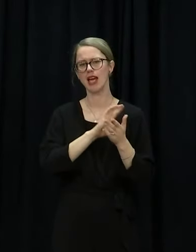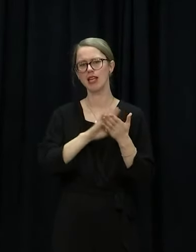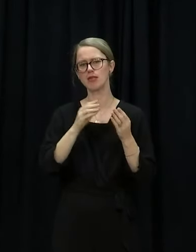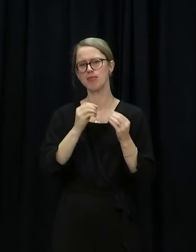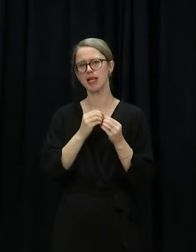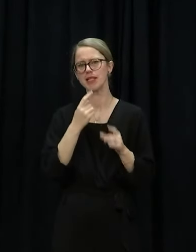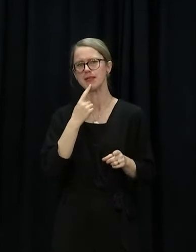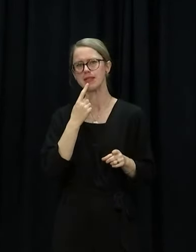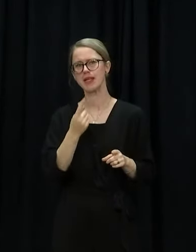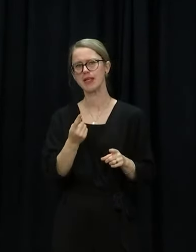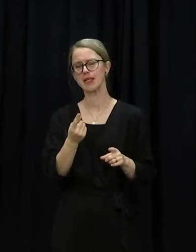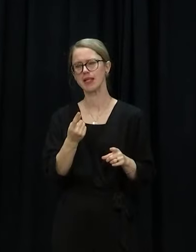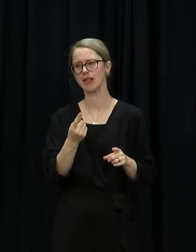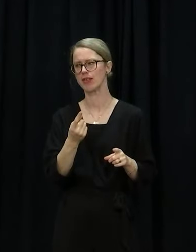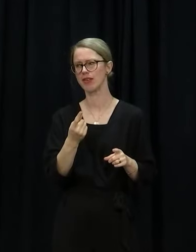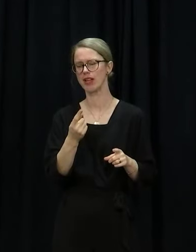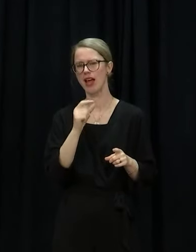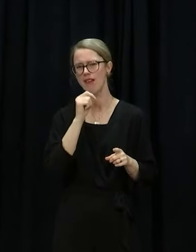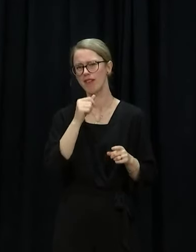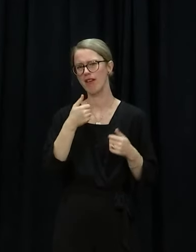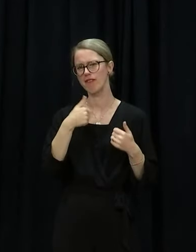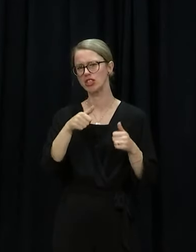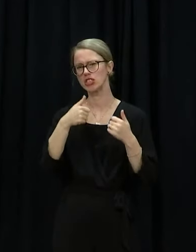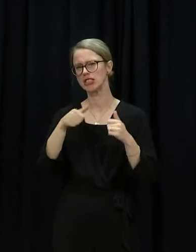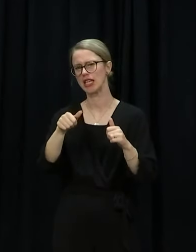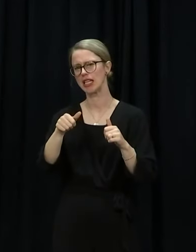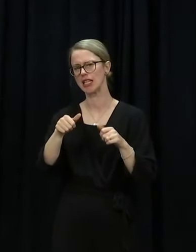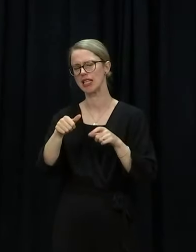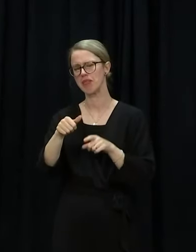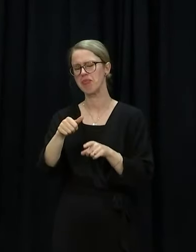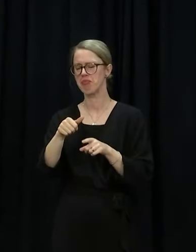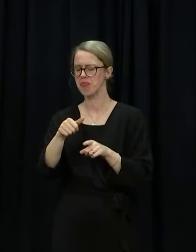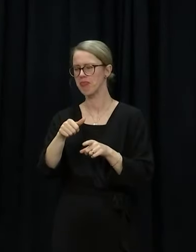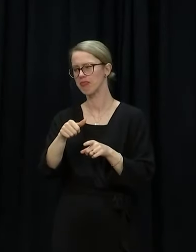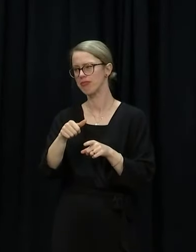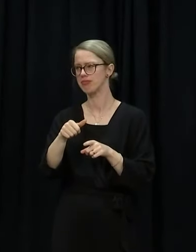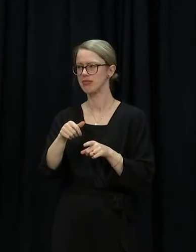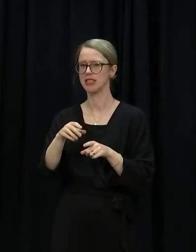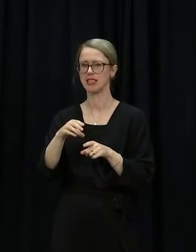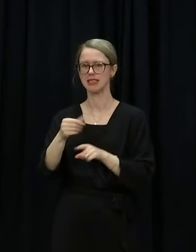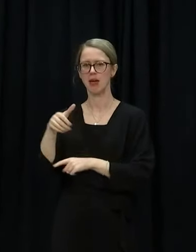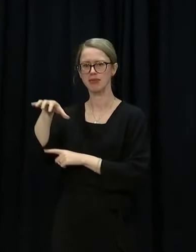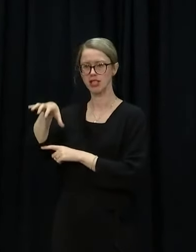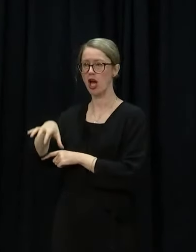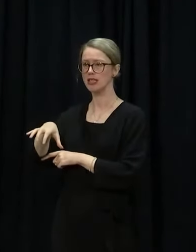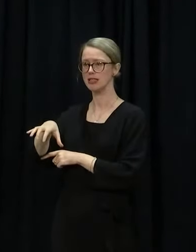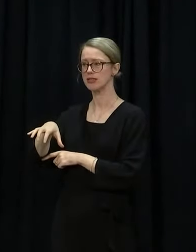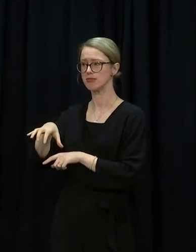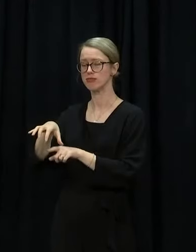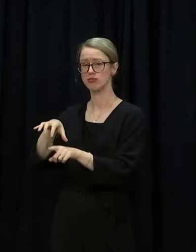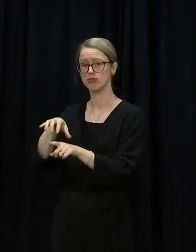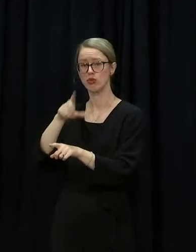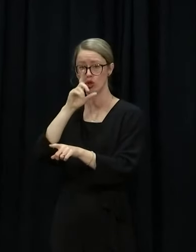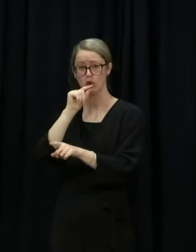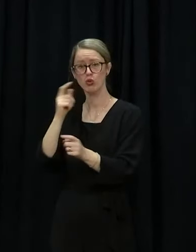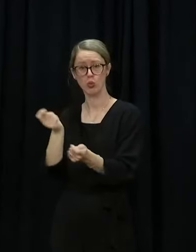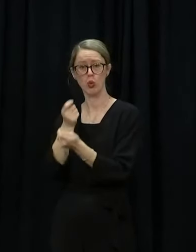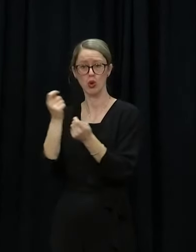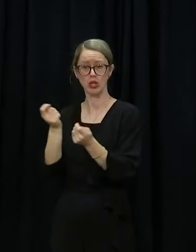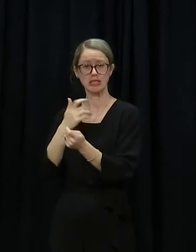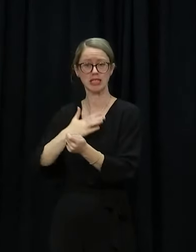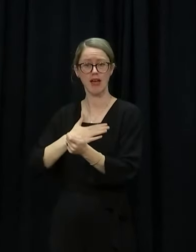in terms of efficiency, there are in some cases, sites that are large enough to actually get really good